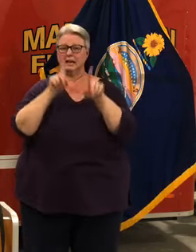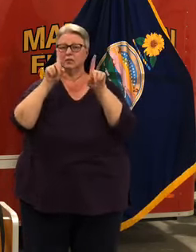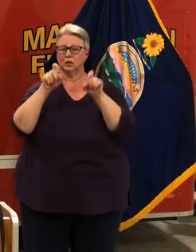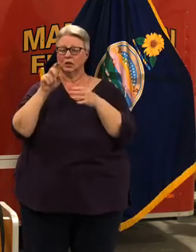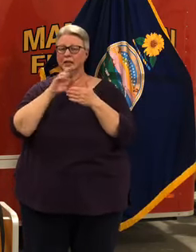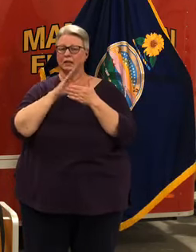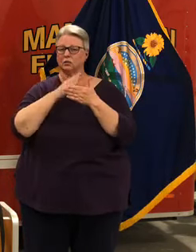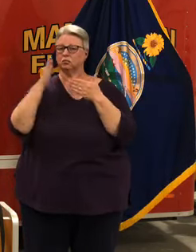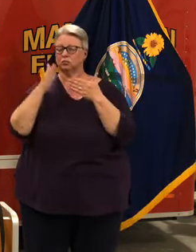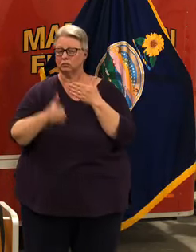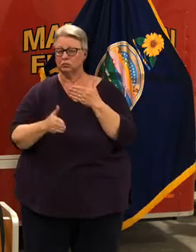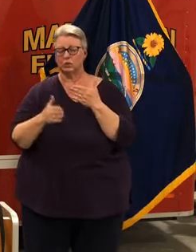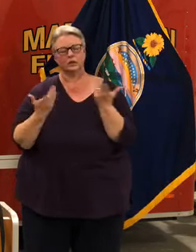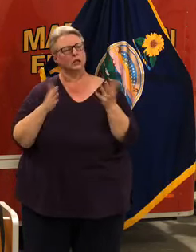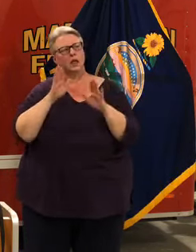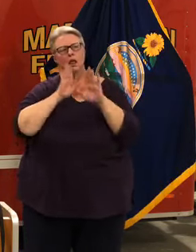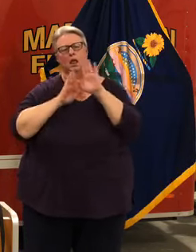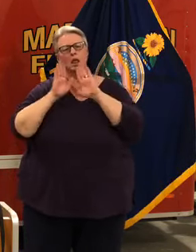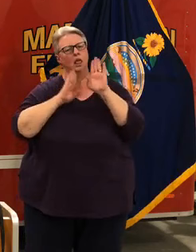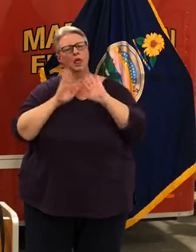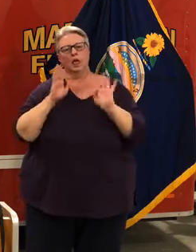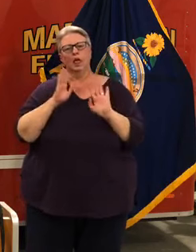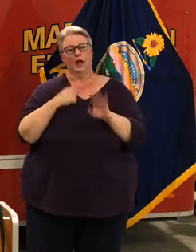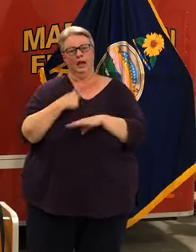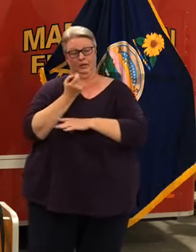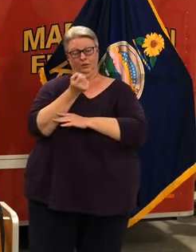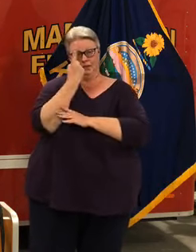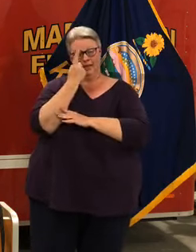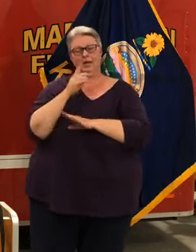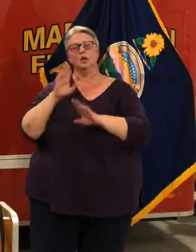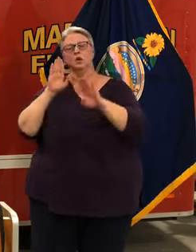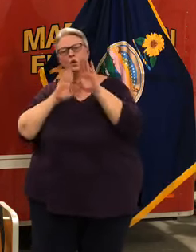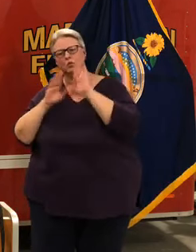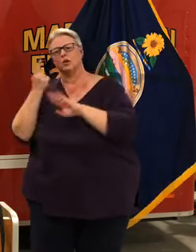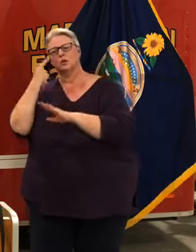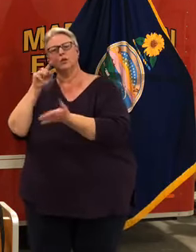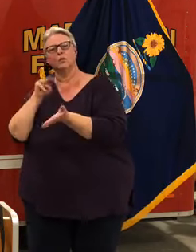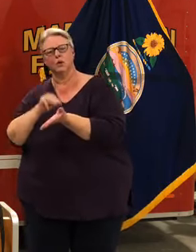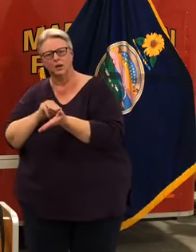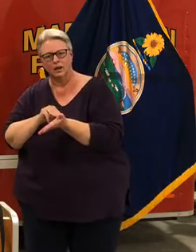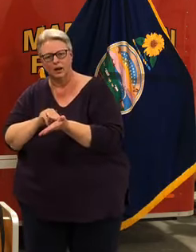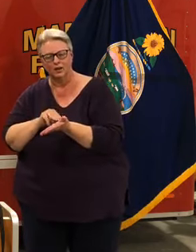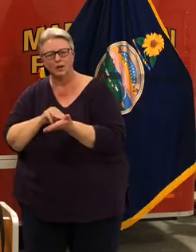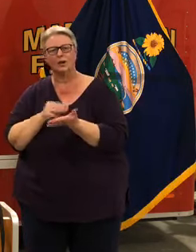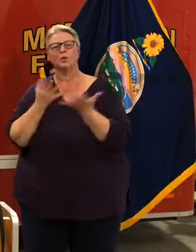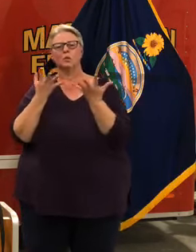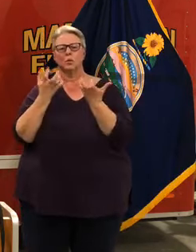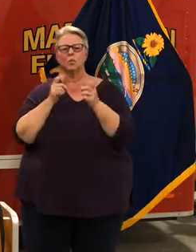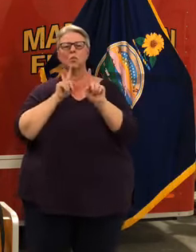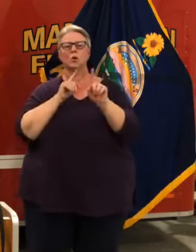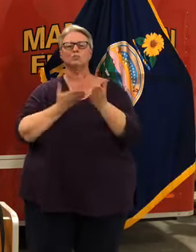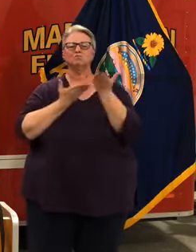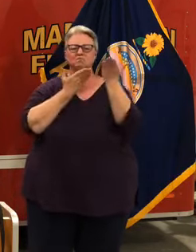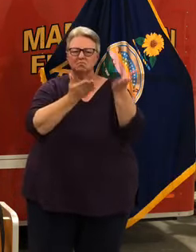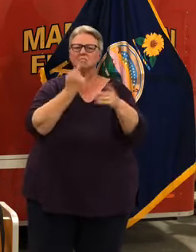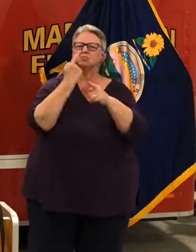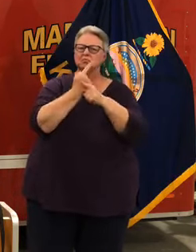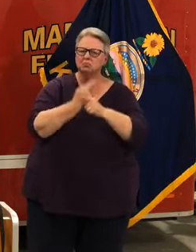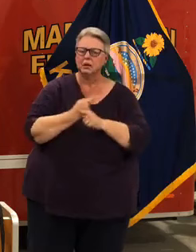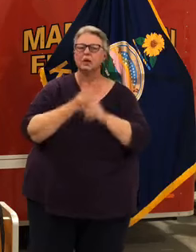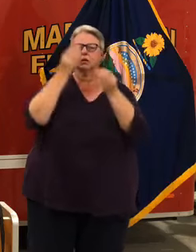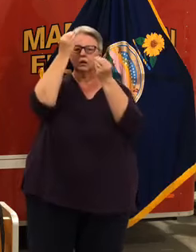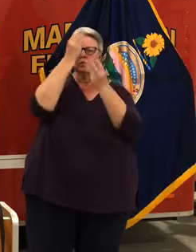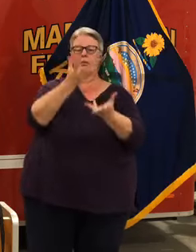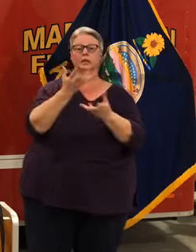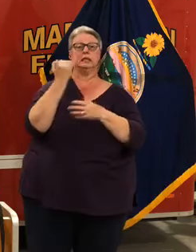recognize this is frustrating for people. It is just as frustrating as providers to make sure we're providing you accurate information as soon as possible. If you have